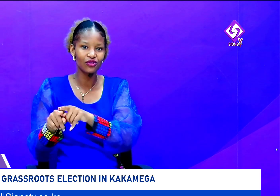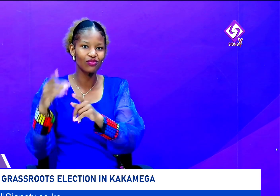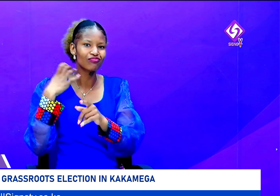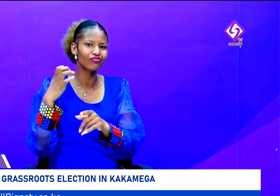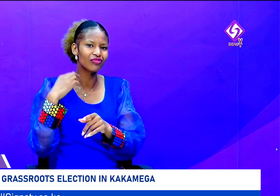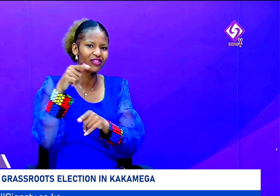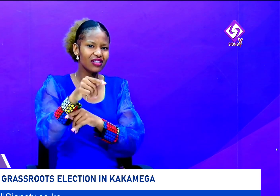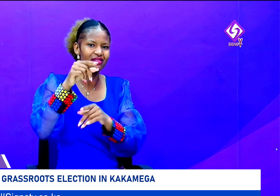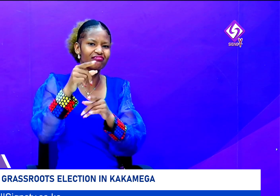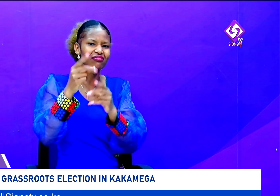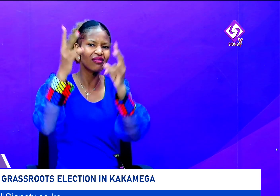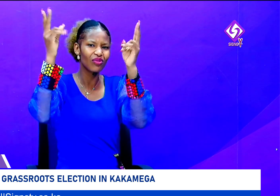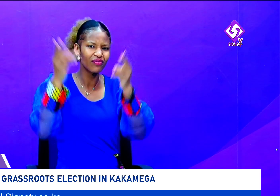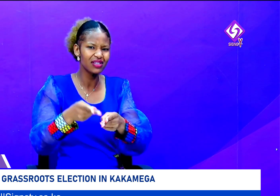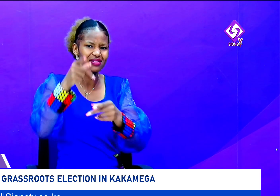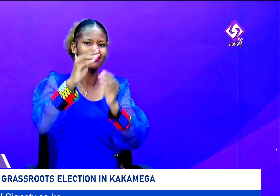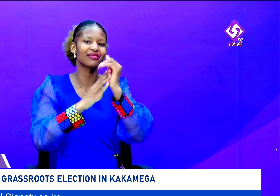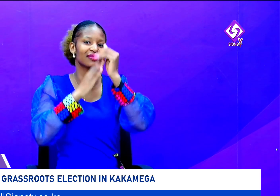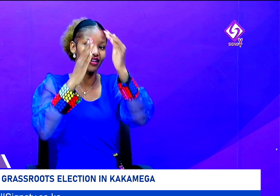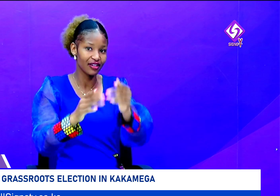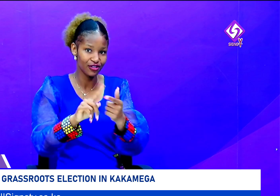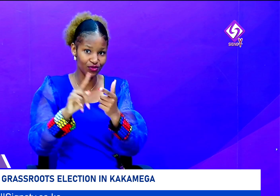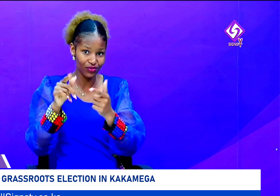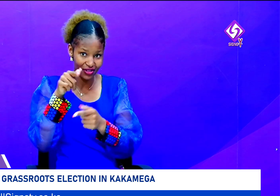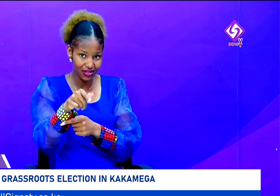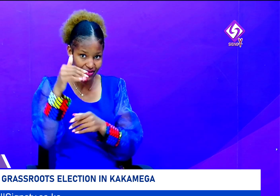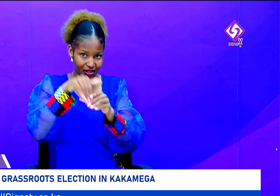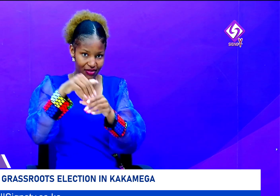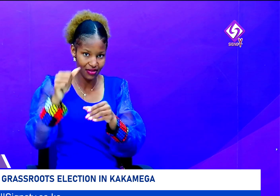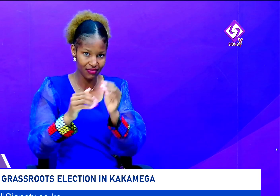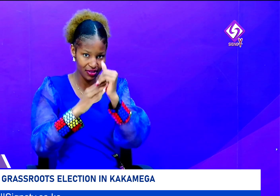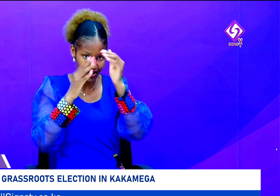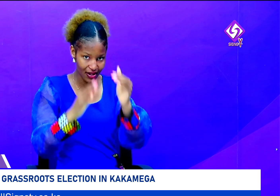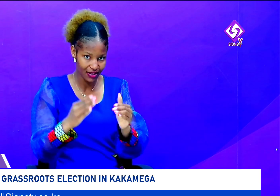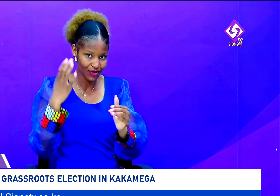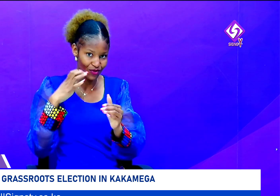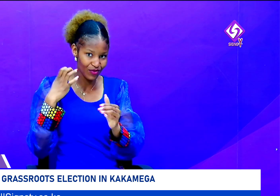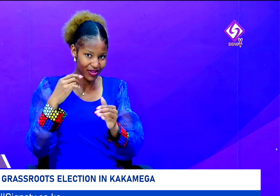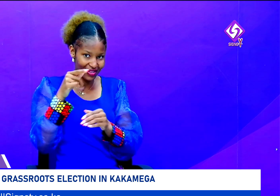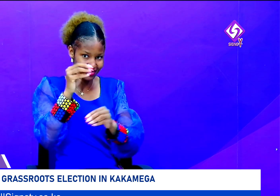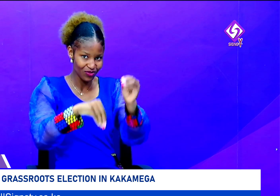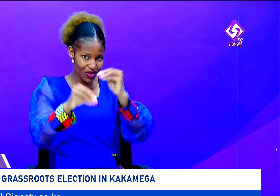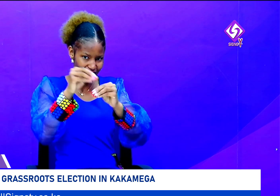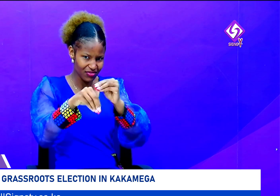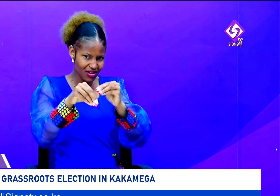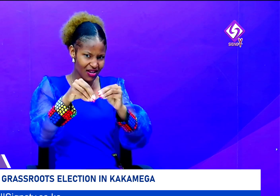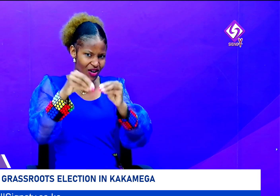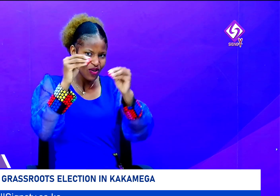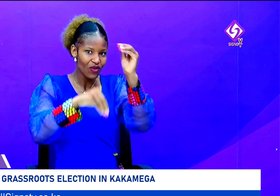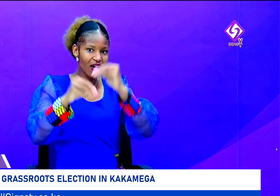county chairperson, a rival faction also claimed victory, leading to a split in